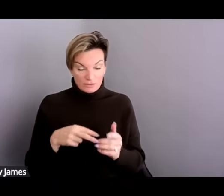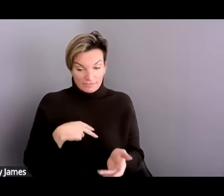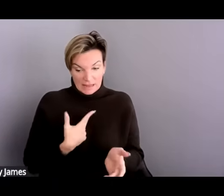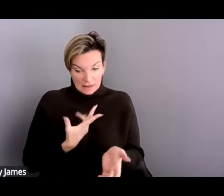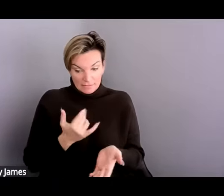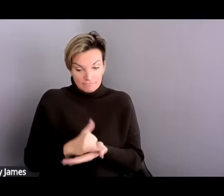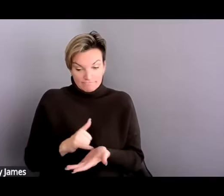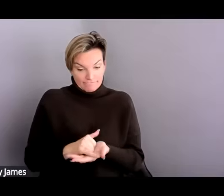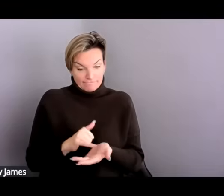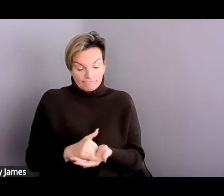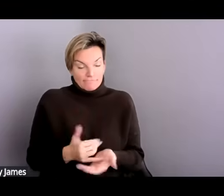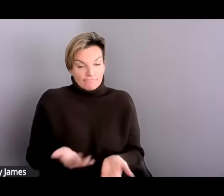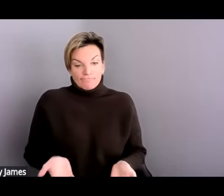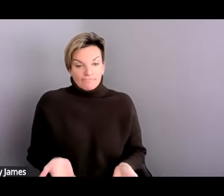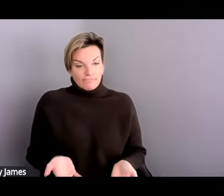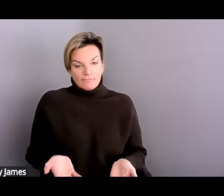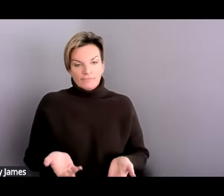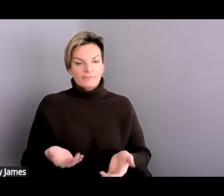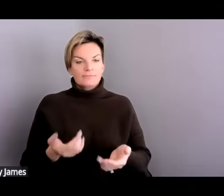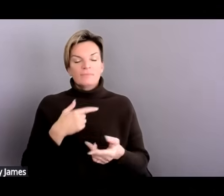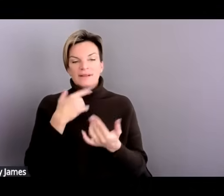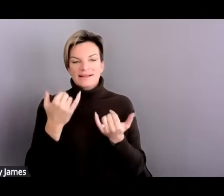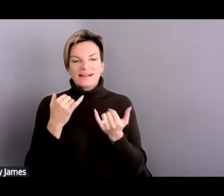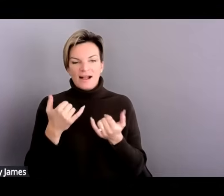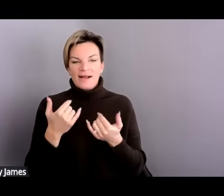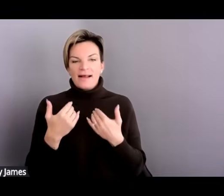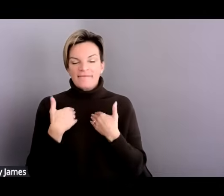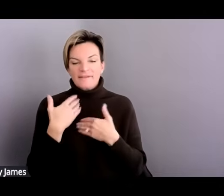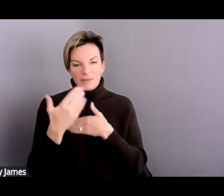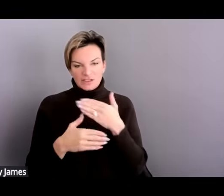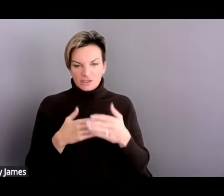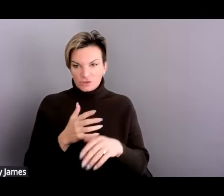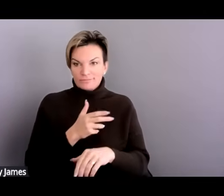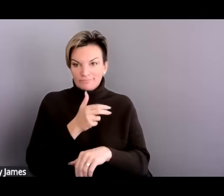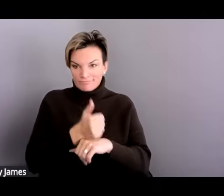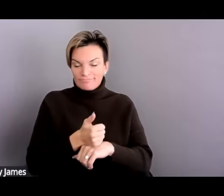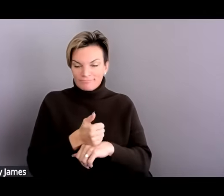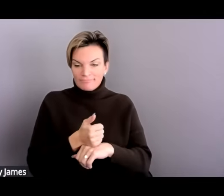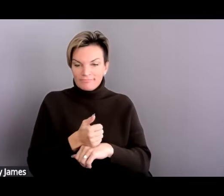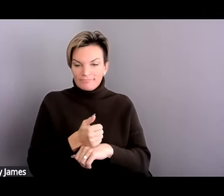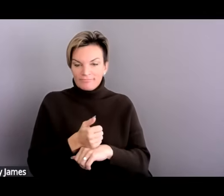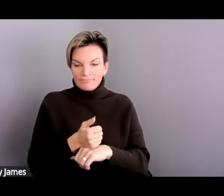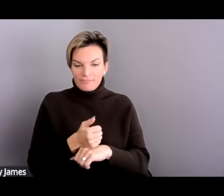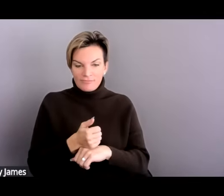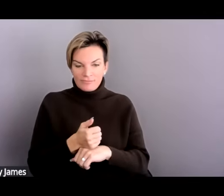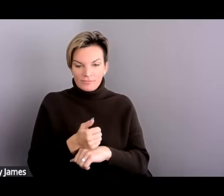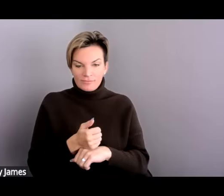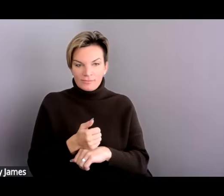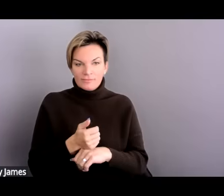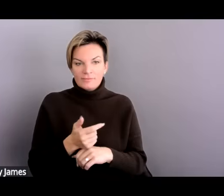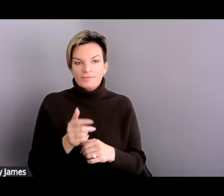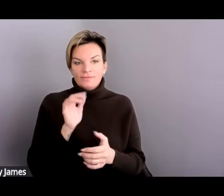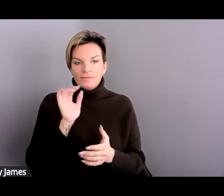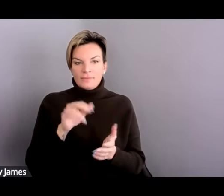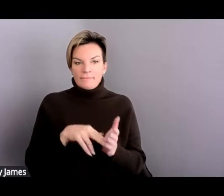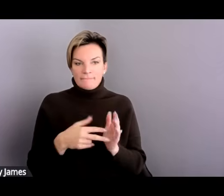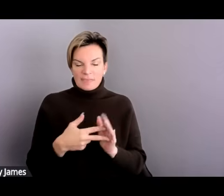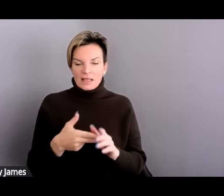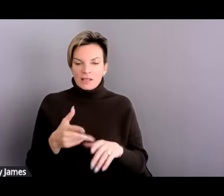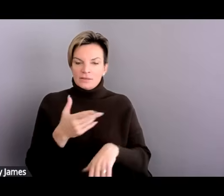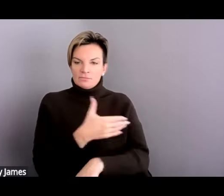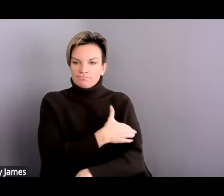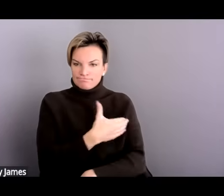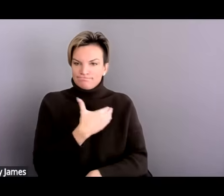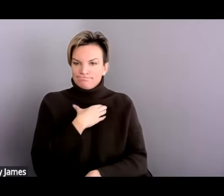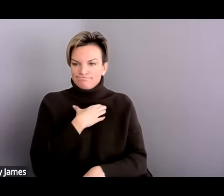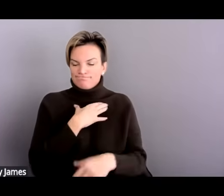But now we have a procedure. We're trying to come up with a procedure which allows us to resolve